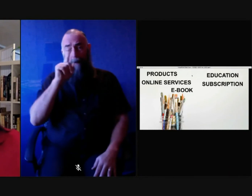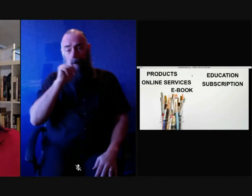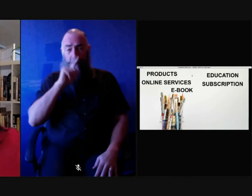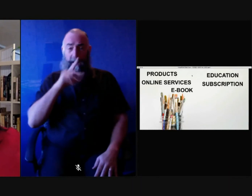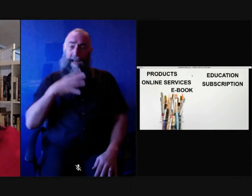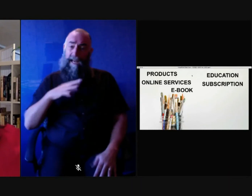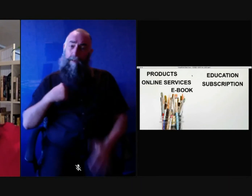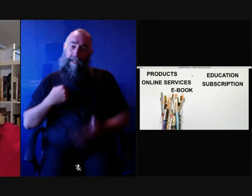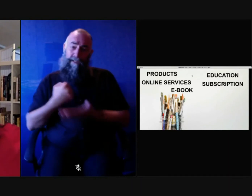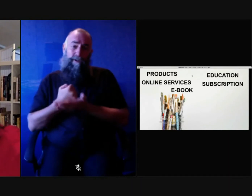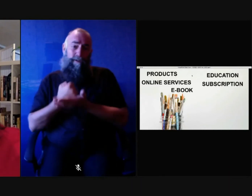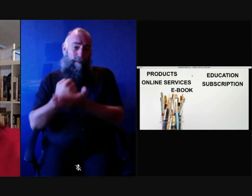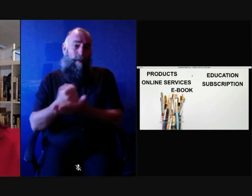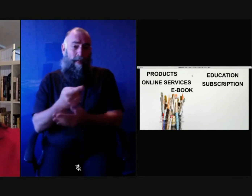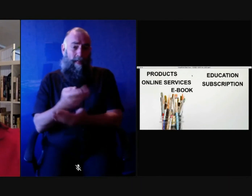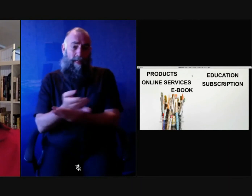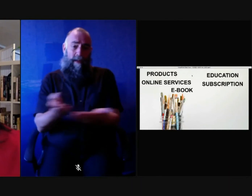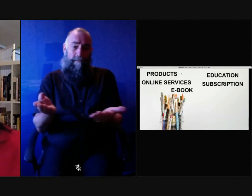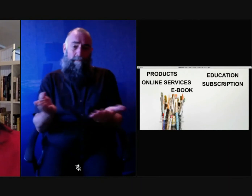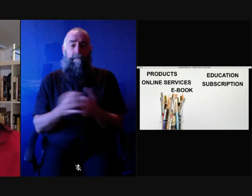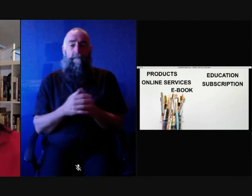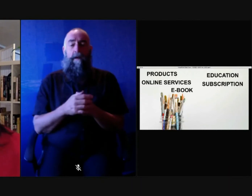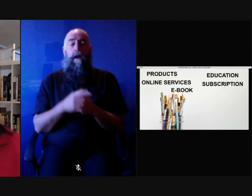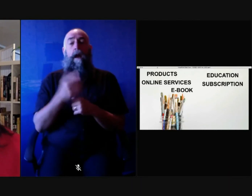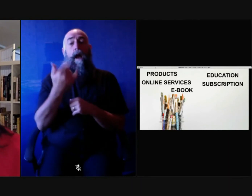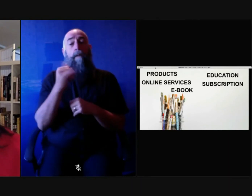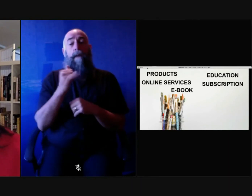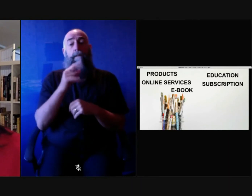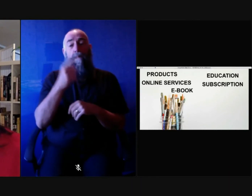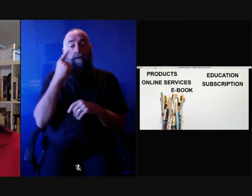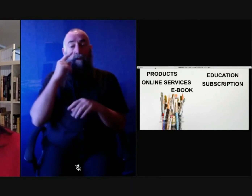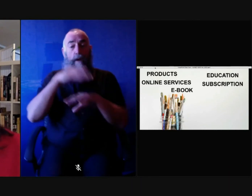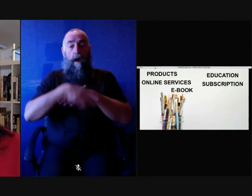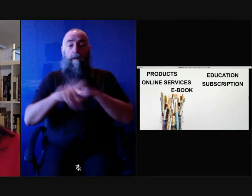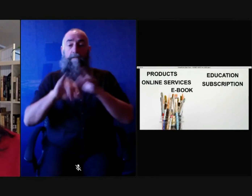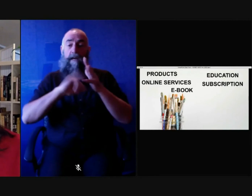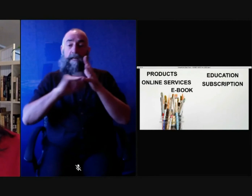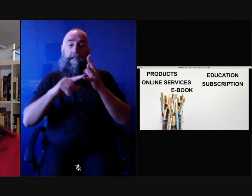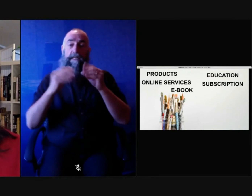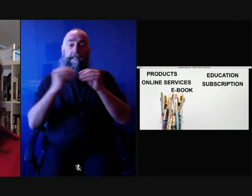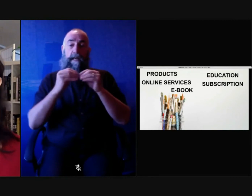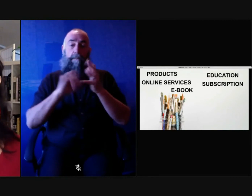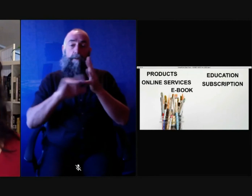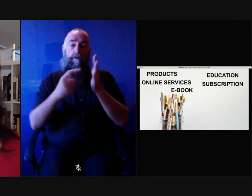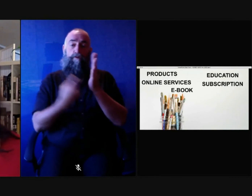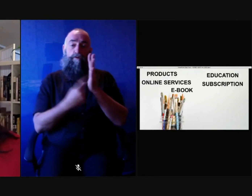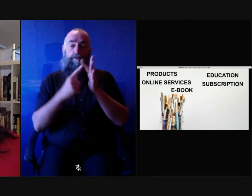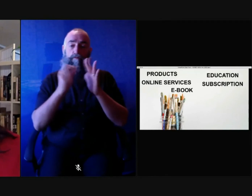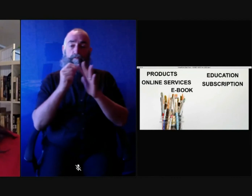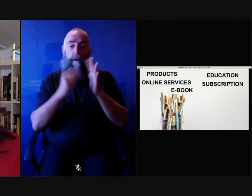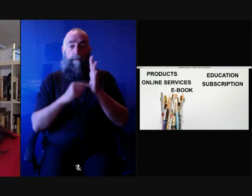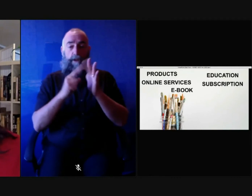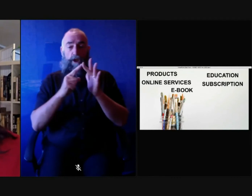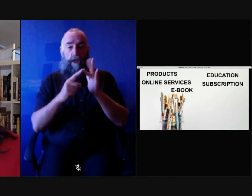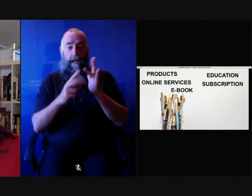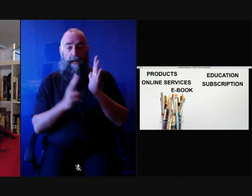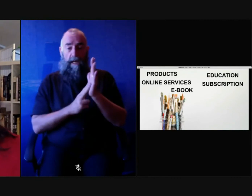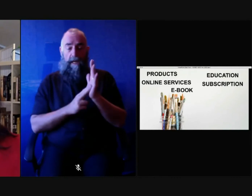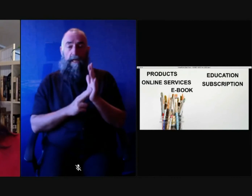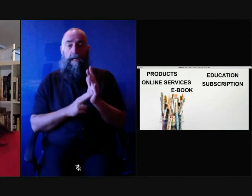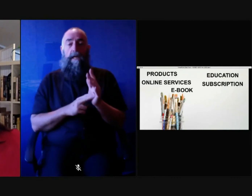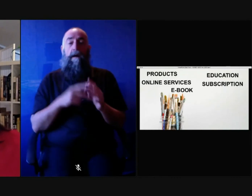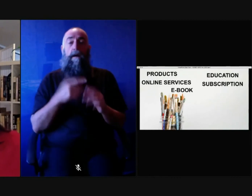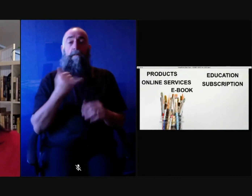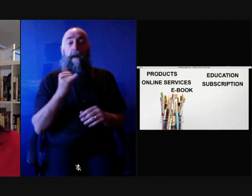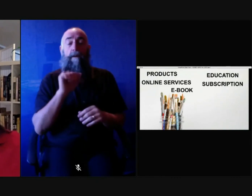might also be interested in subscription-based services. There might be people out there like your fans who are